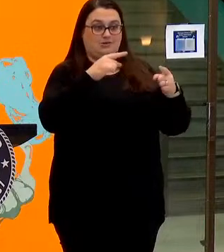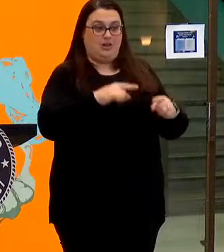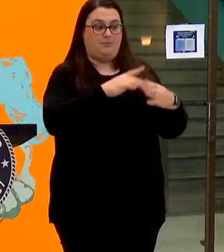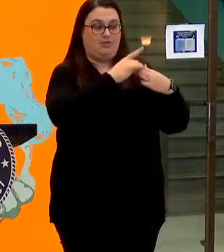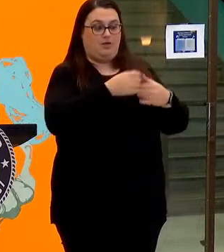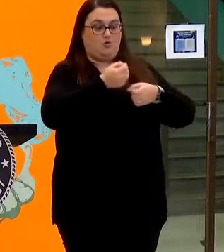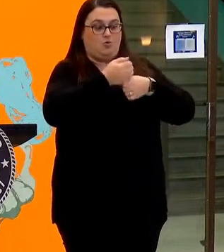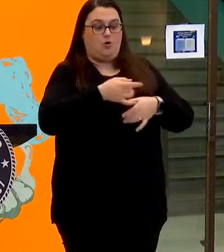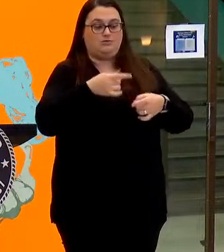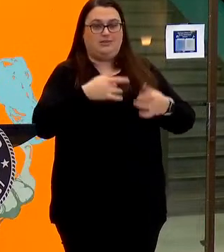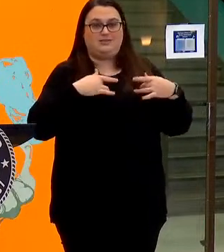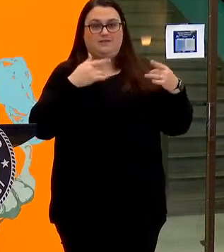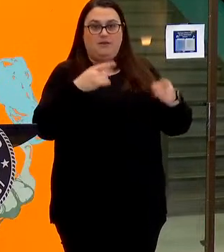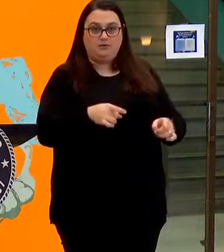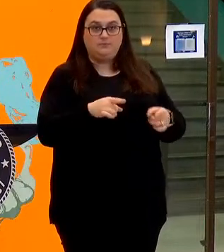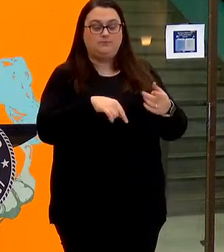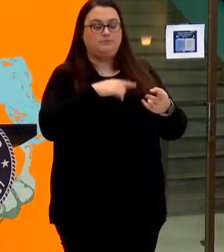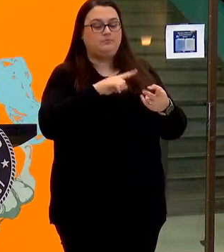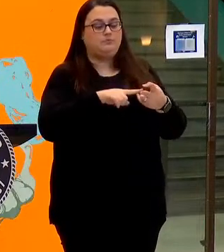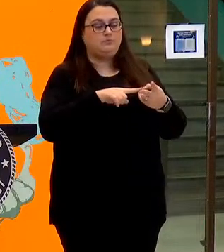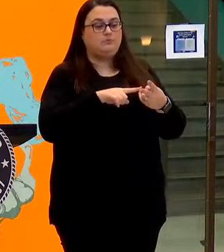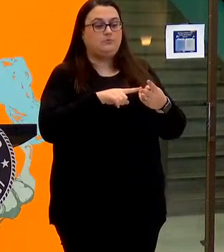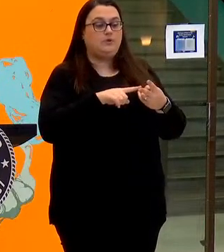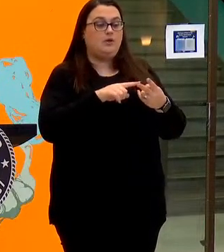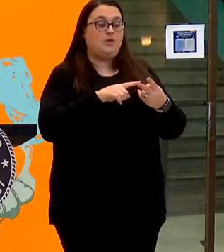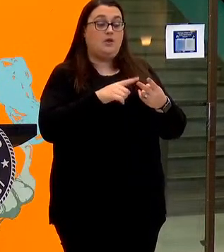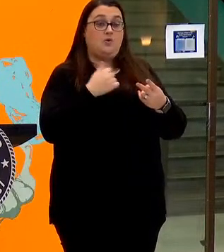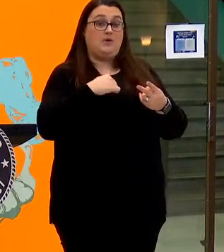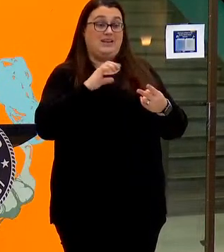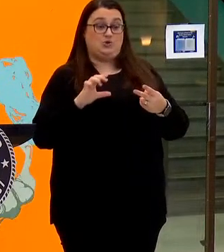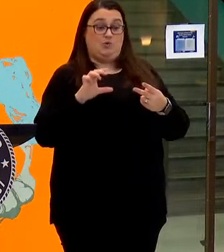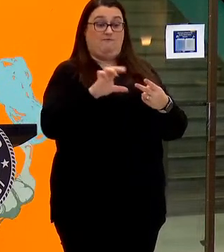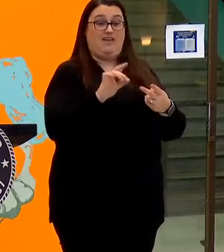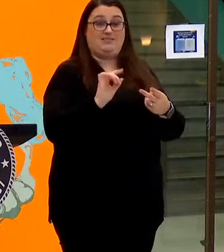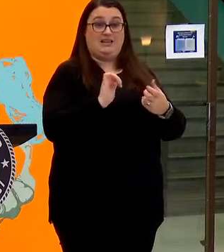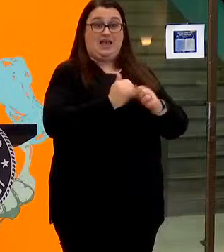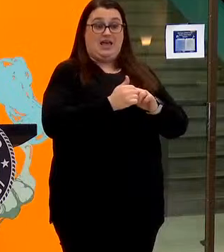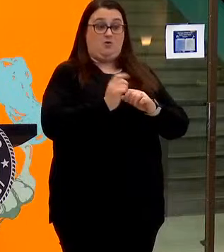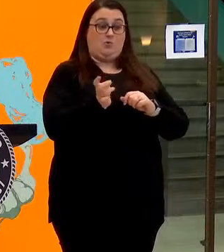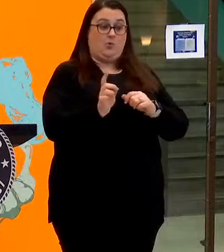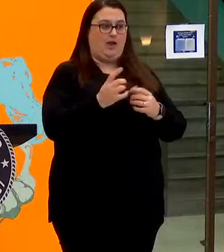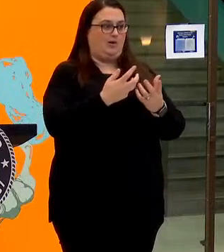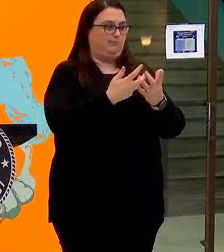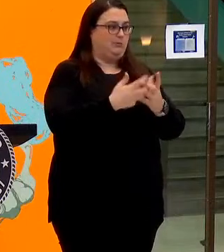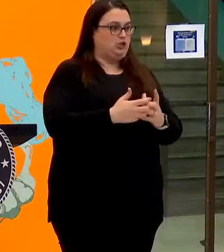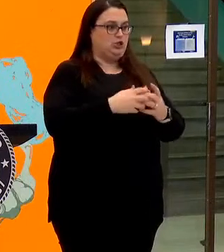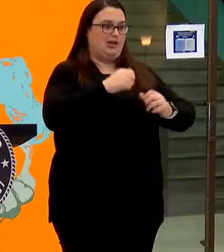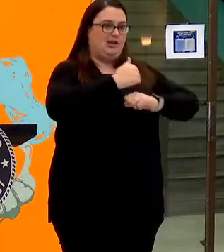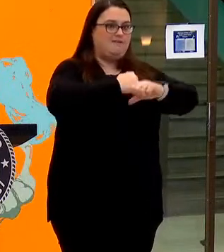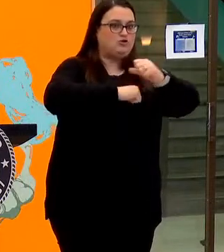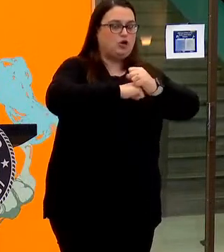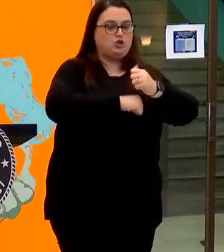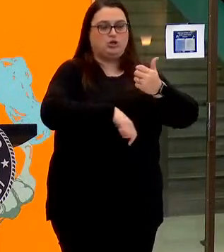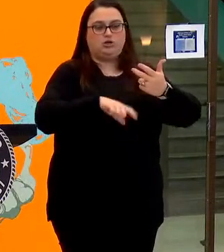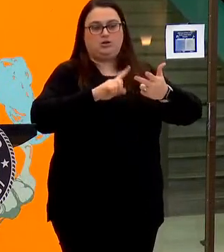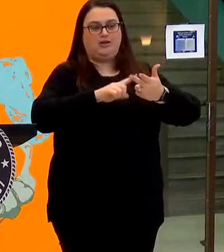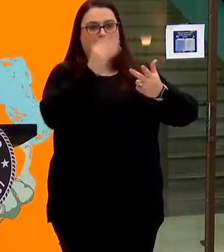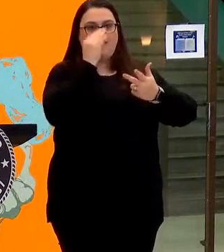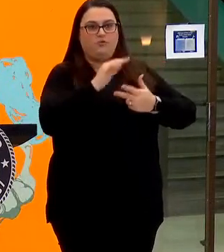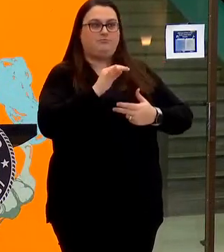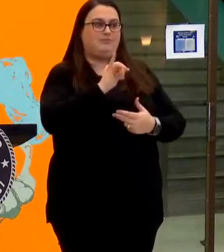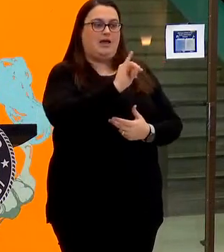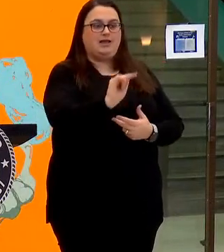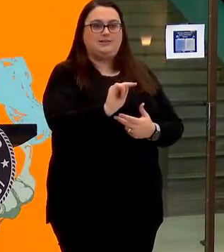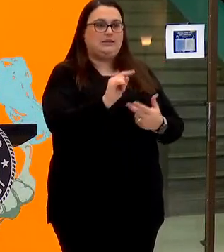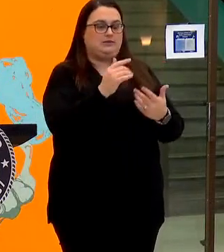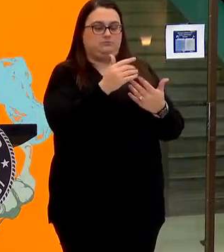to this event, looking at what investments we need to make, whether there are machinery, infrastructure, information